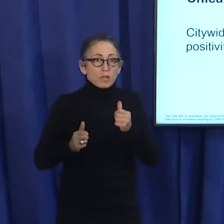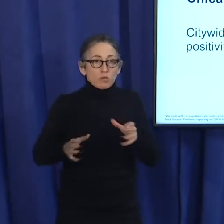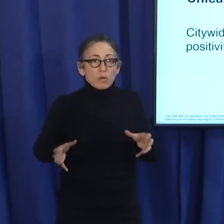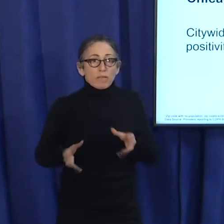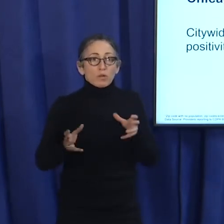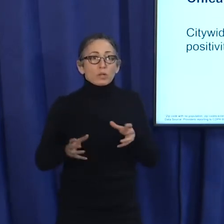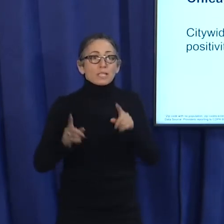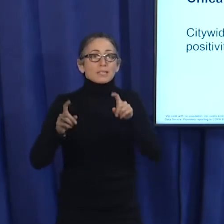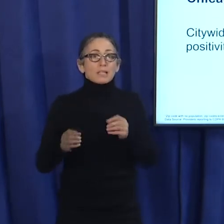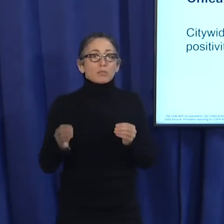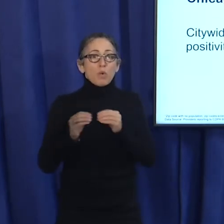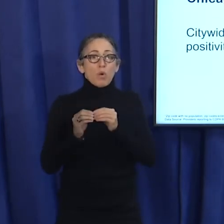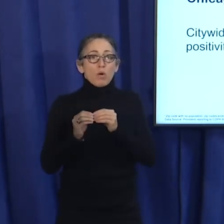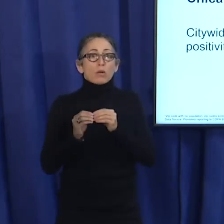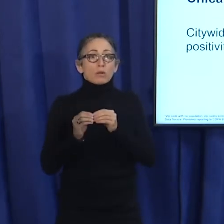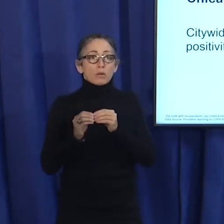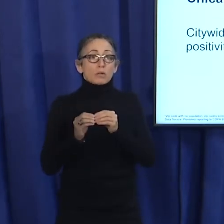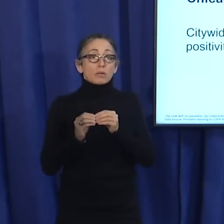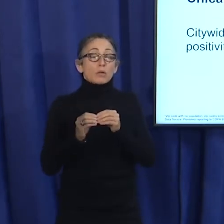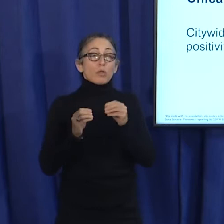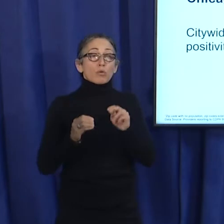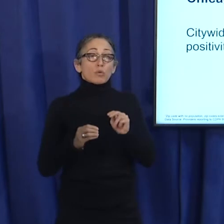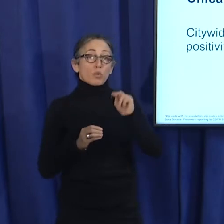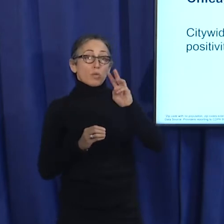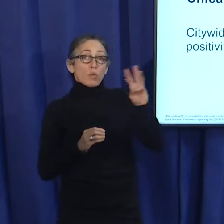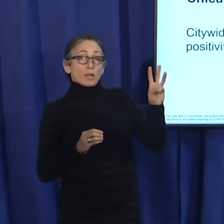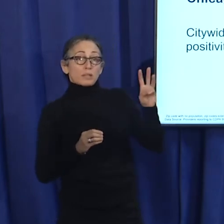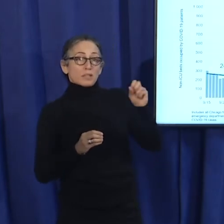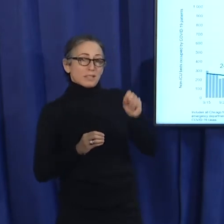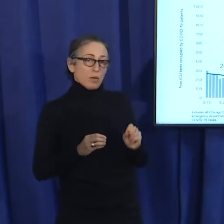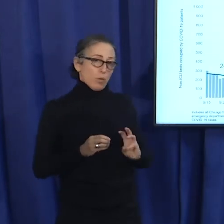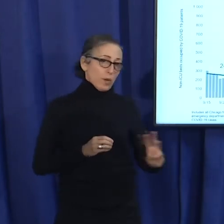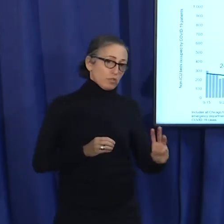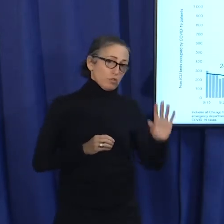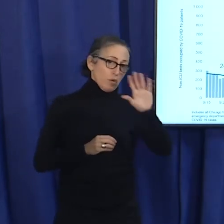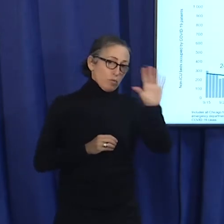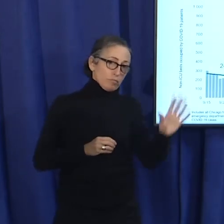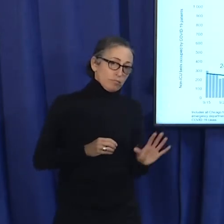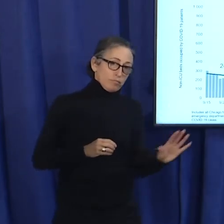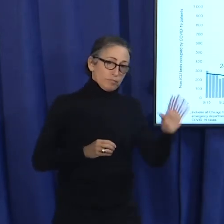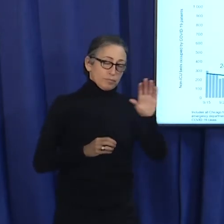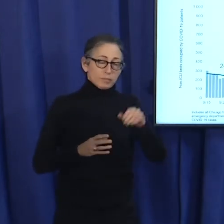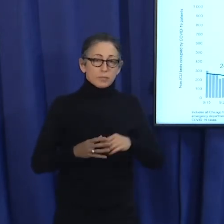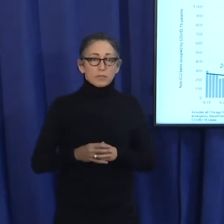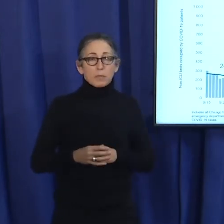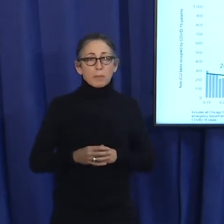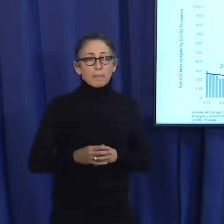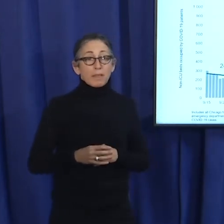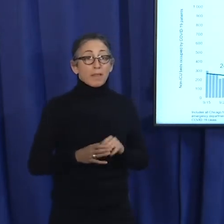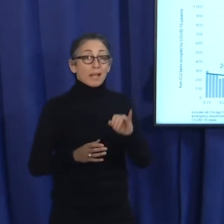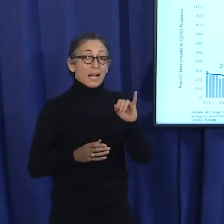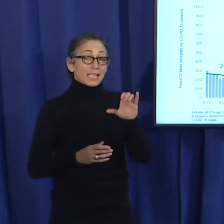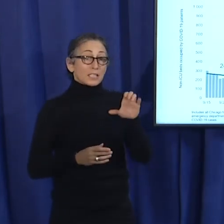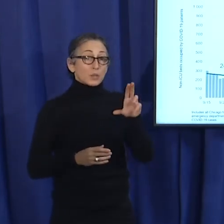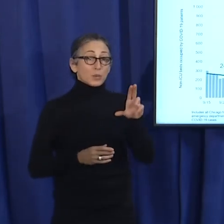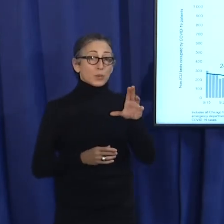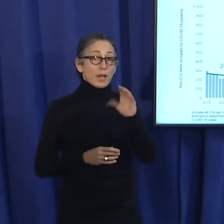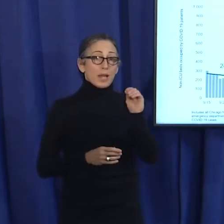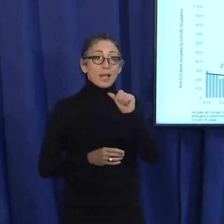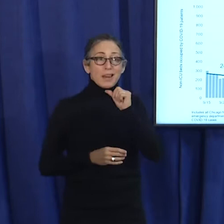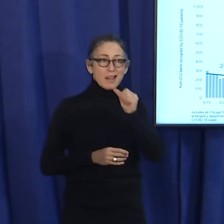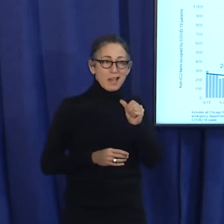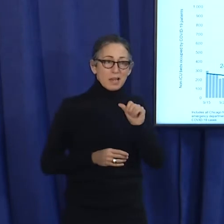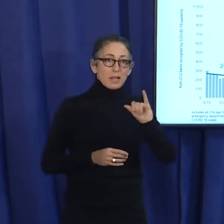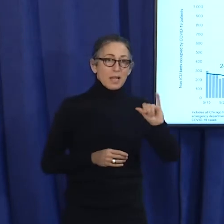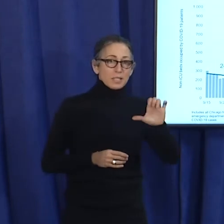Chicago, especially into Northwest and Southwest Chicago. Our ICU and